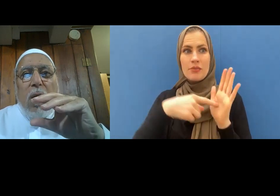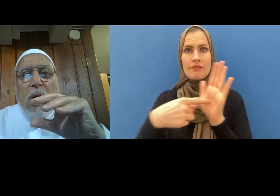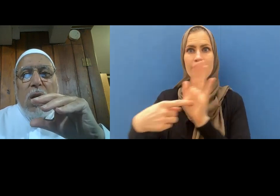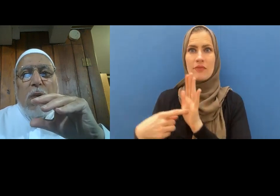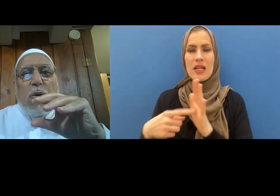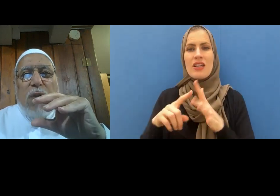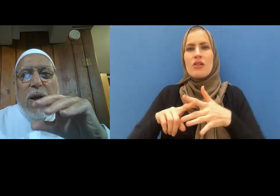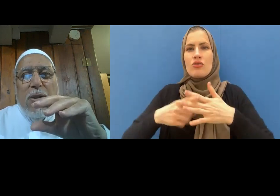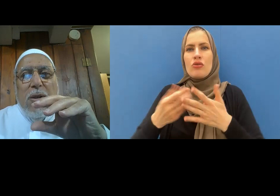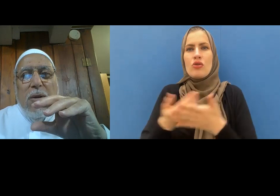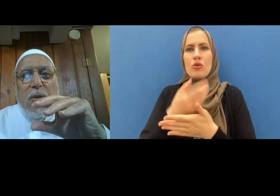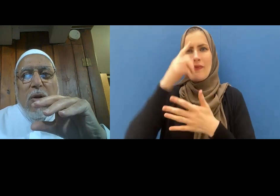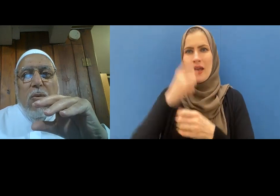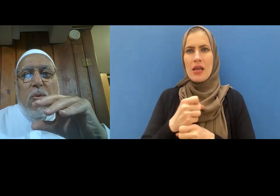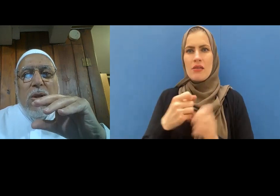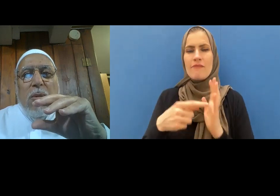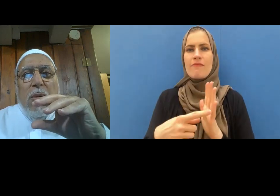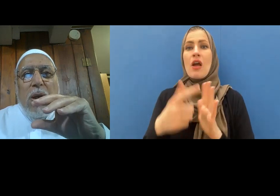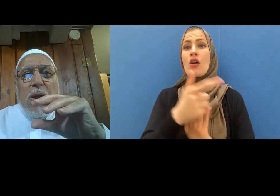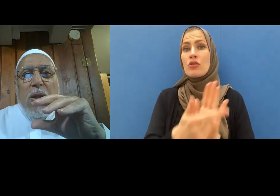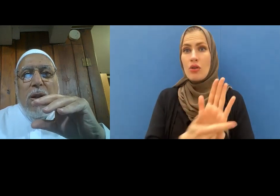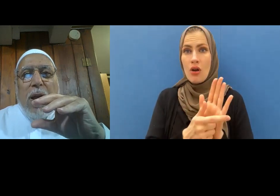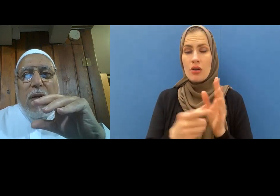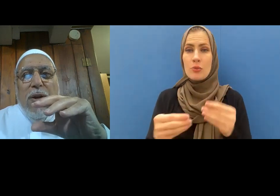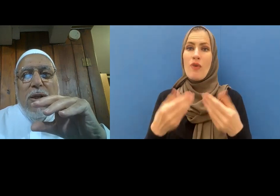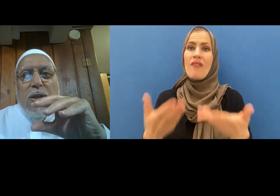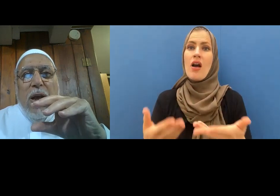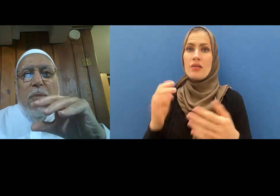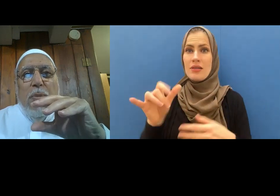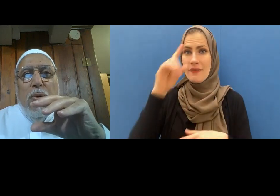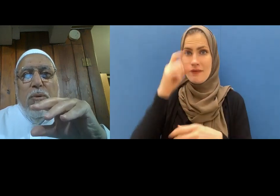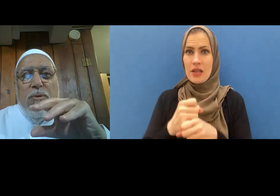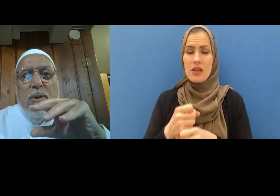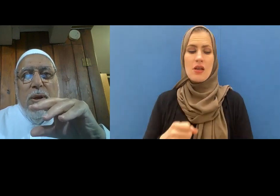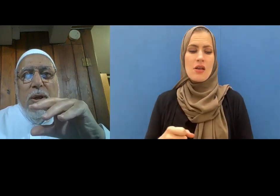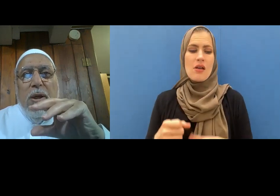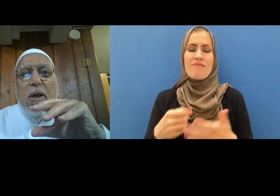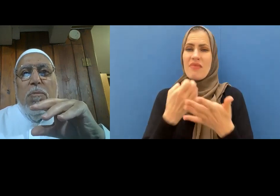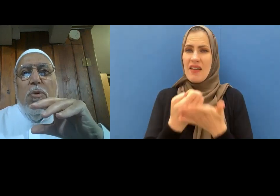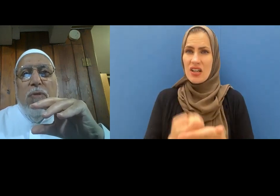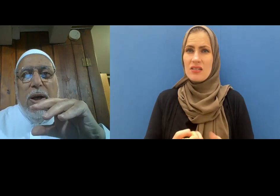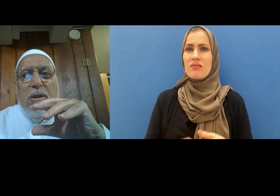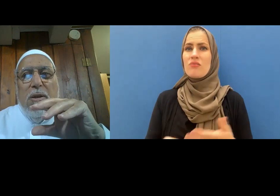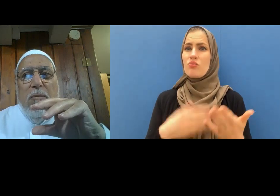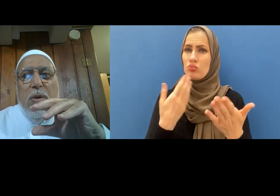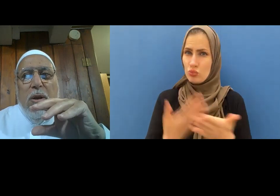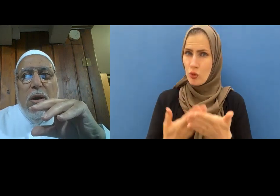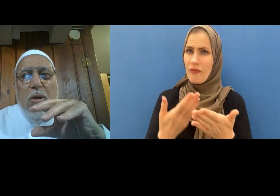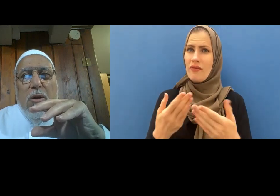the laws it provides, wisdom in the evidence and proofs it